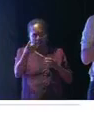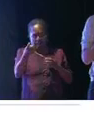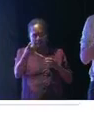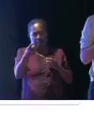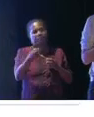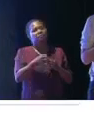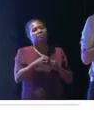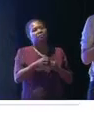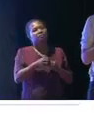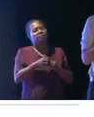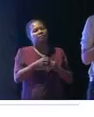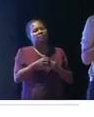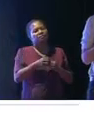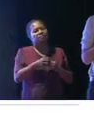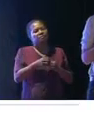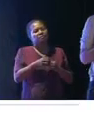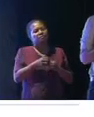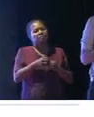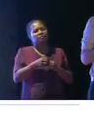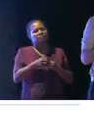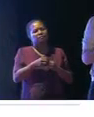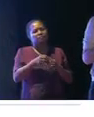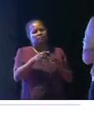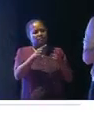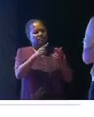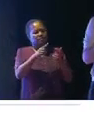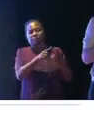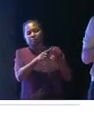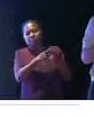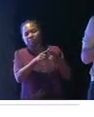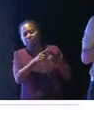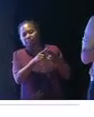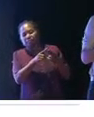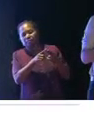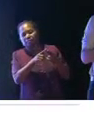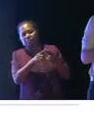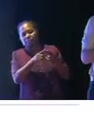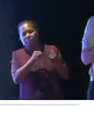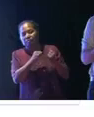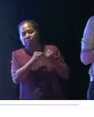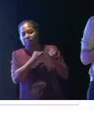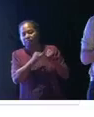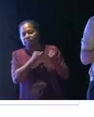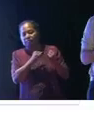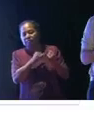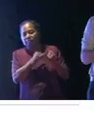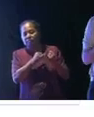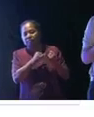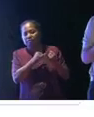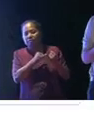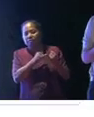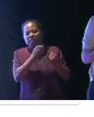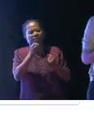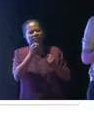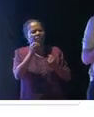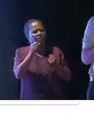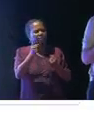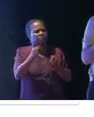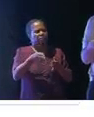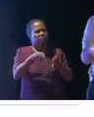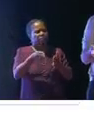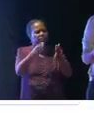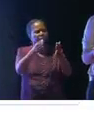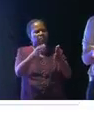your electronic mail address. Okay. There are very reputable vendors out there, such as